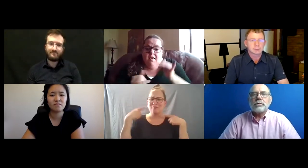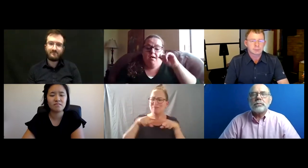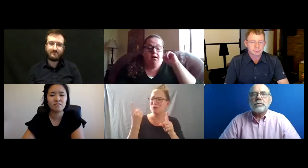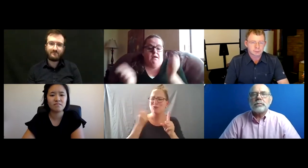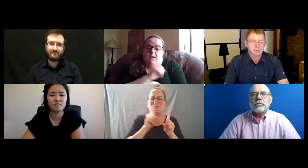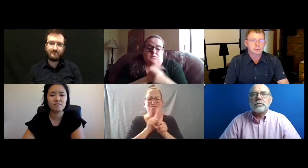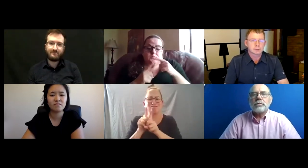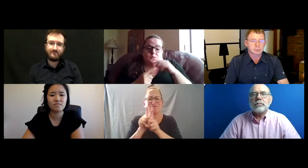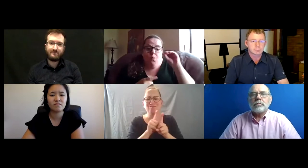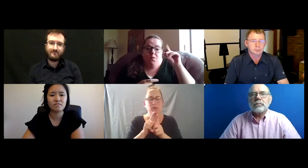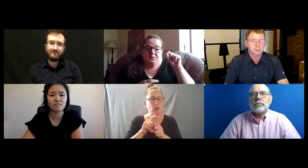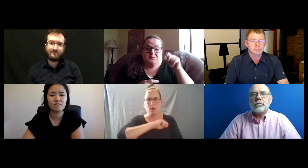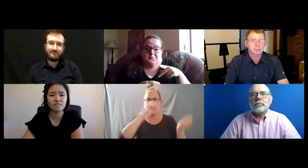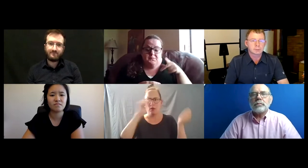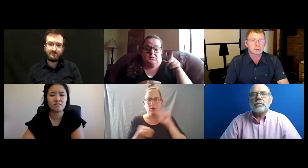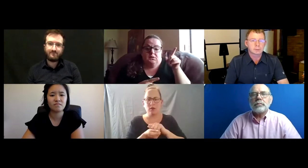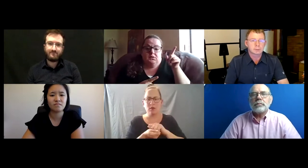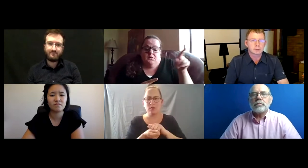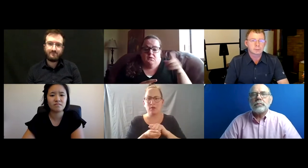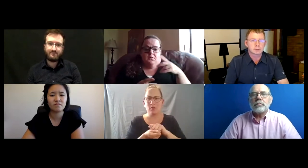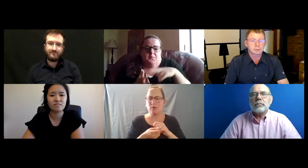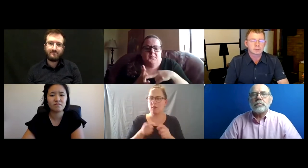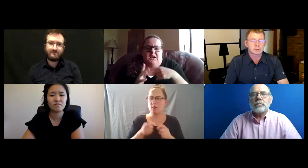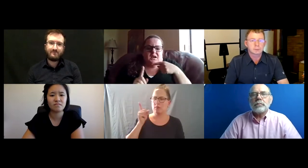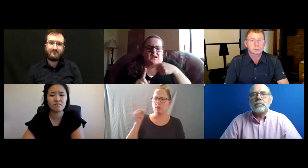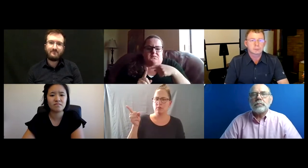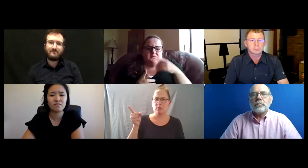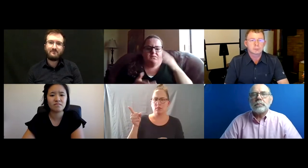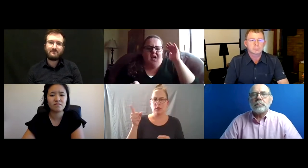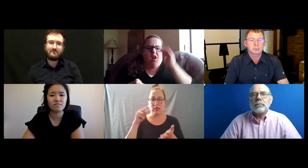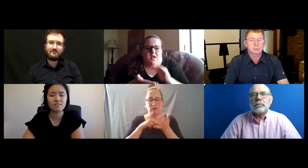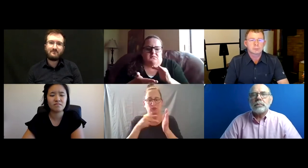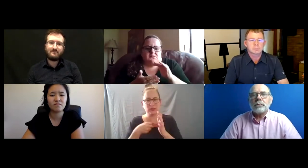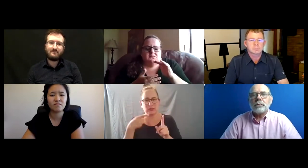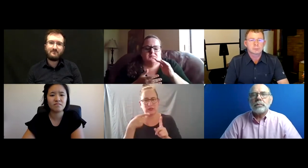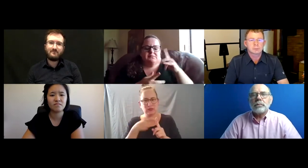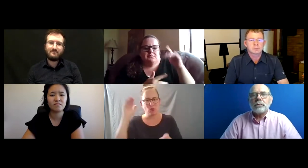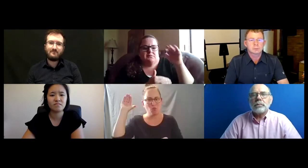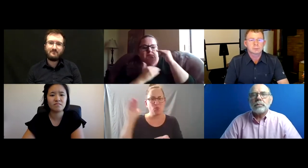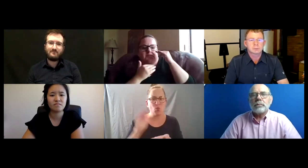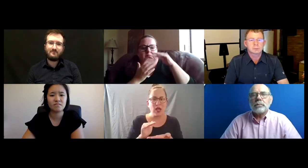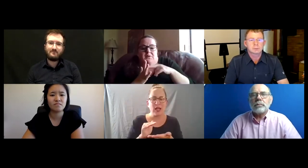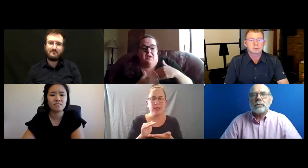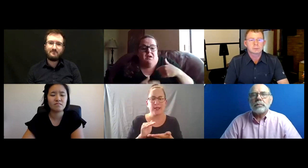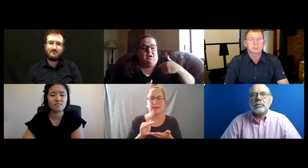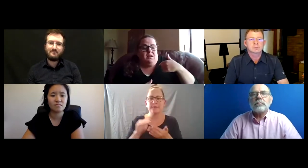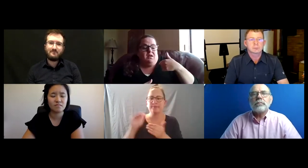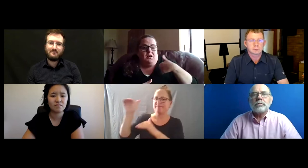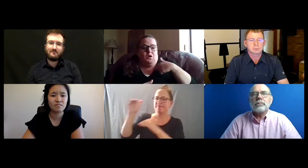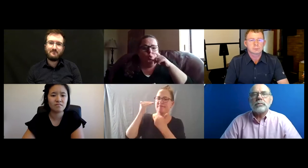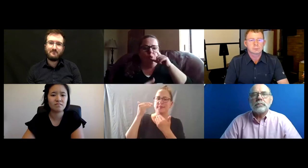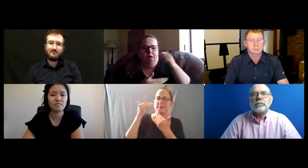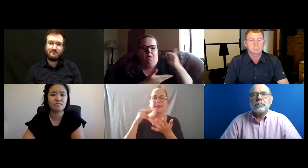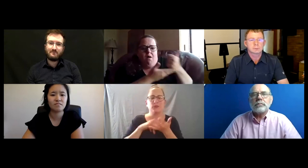assisted in filling out all application forms and took you every step of the way. But in ODSP,